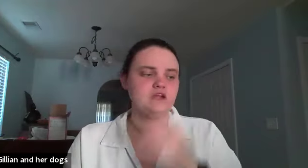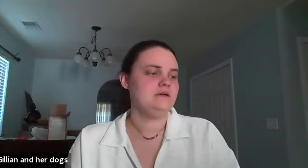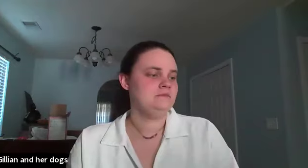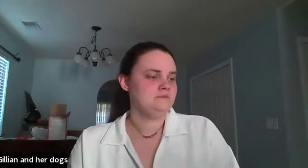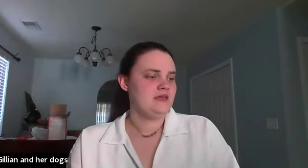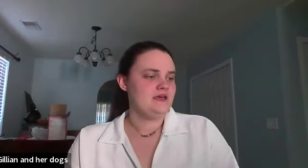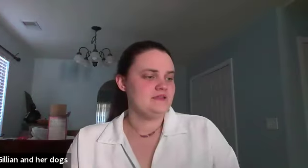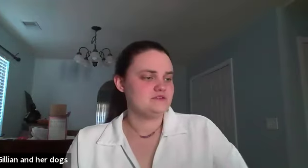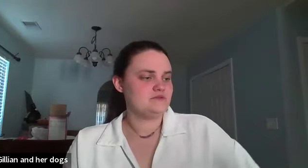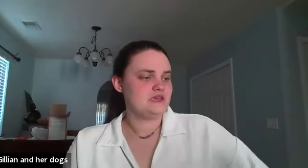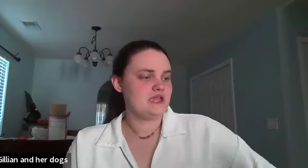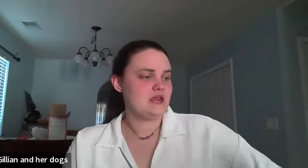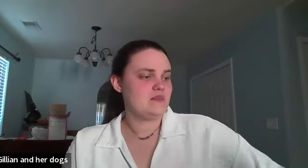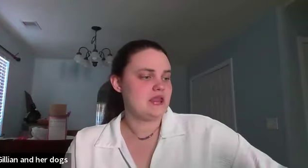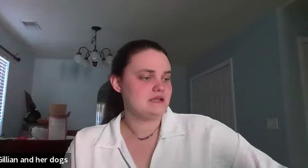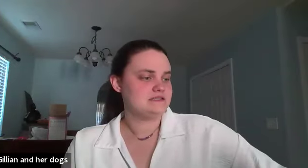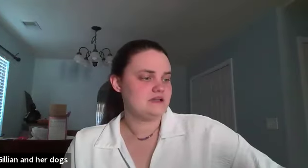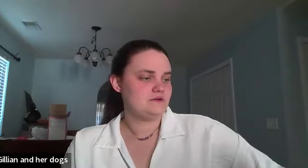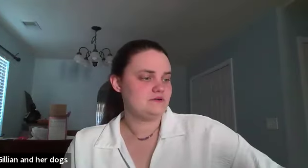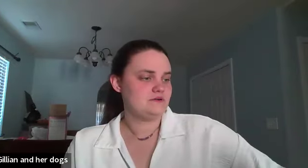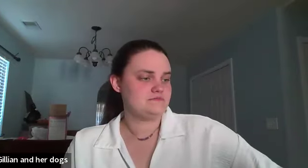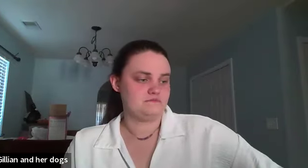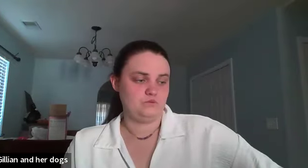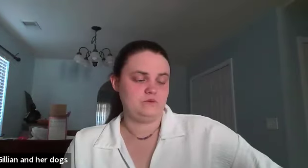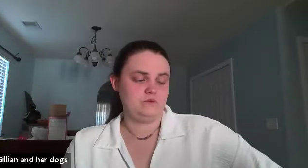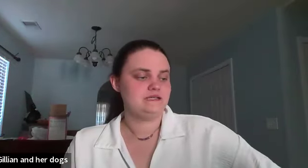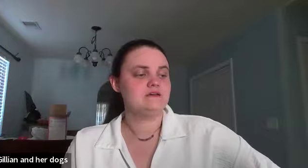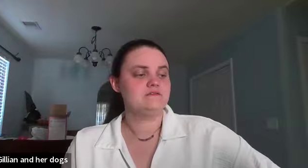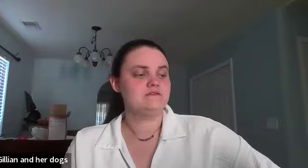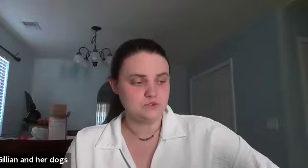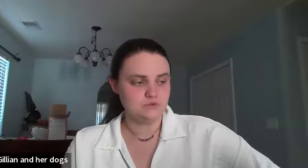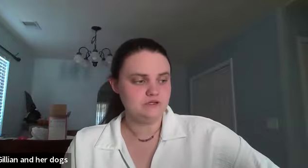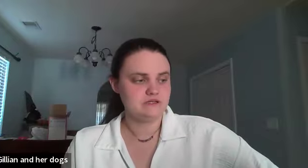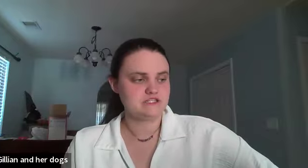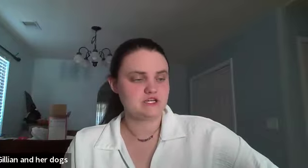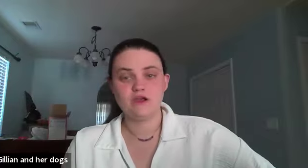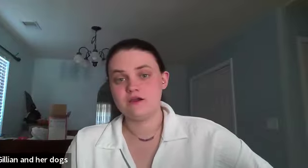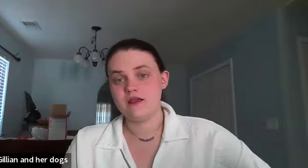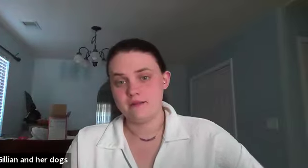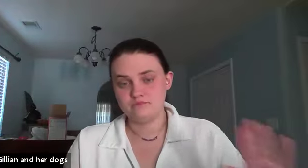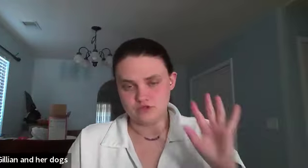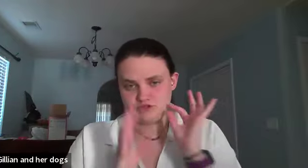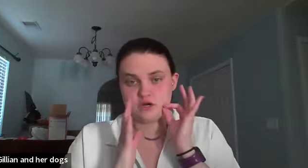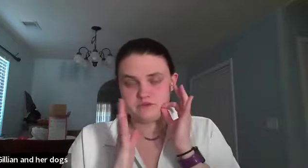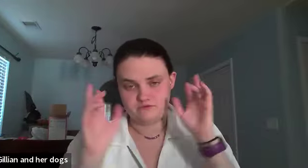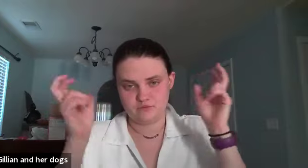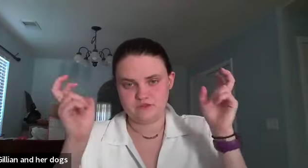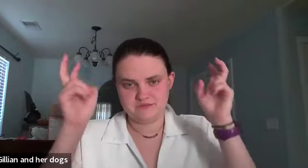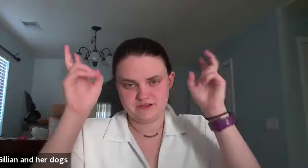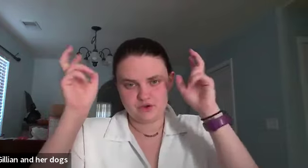Okay. So then the next sign for our next food is going to be our app. We're starting with the fruit. We typically